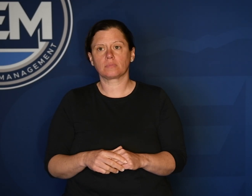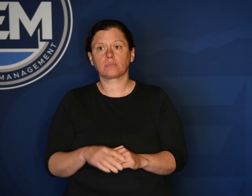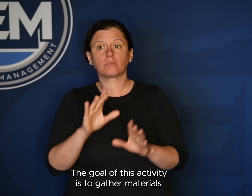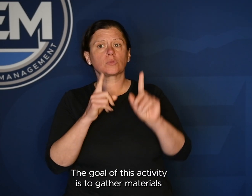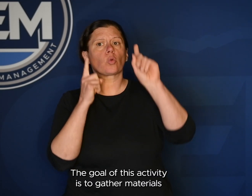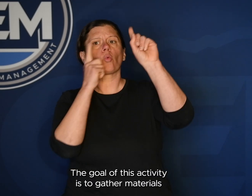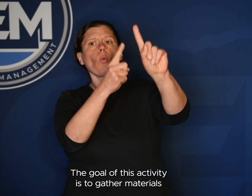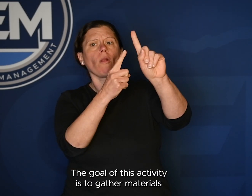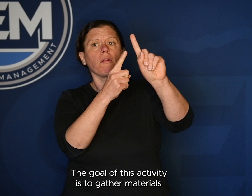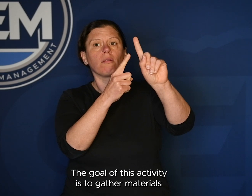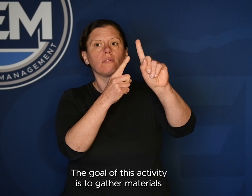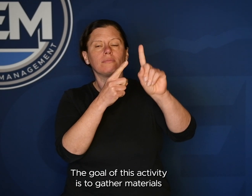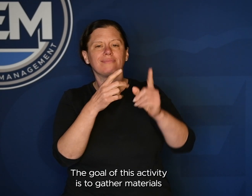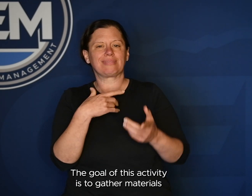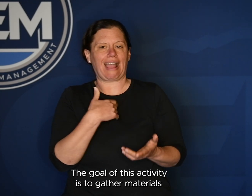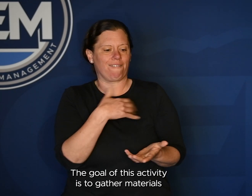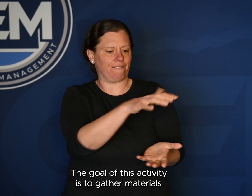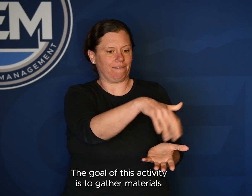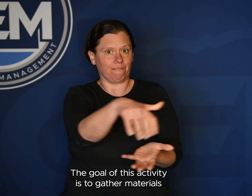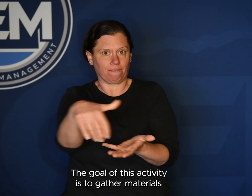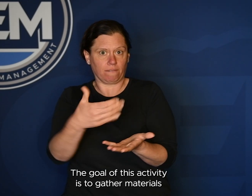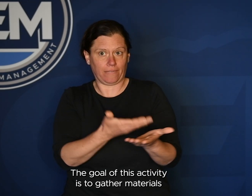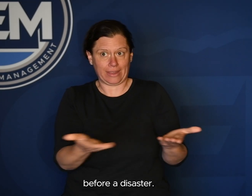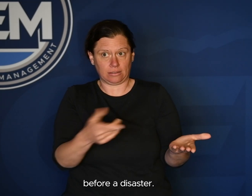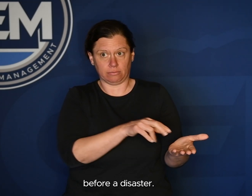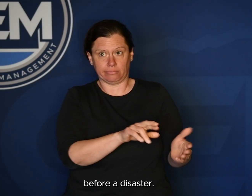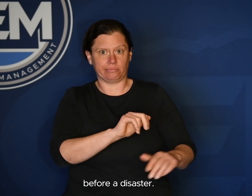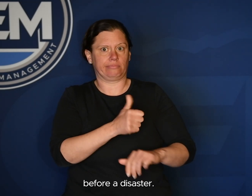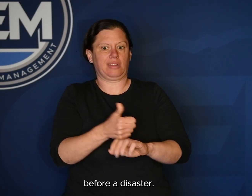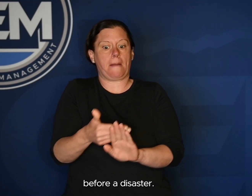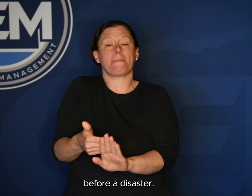The goal of this activity is to gather materials before a disaster.